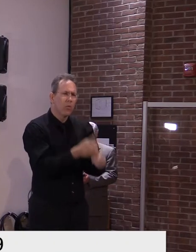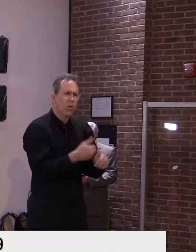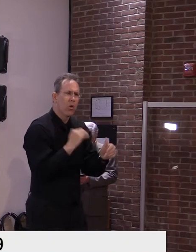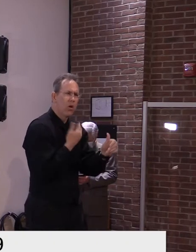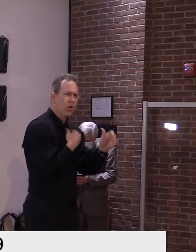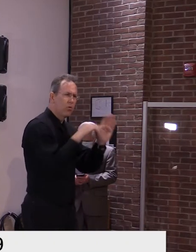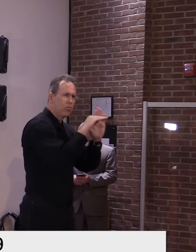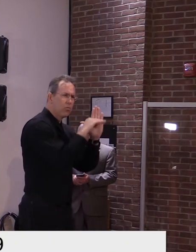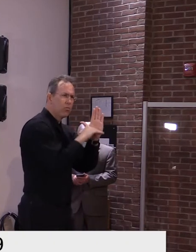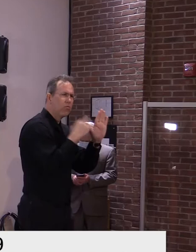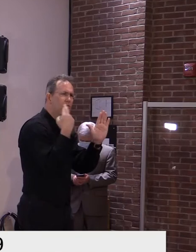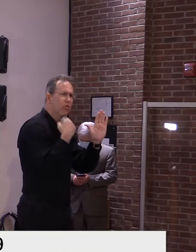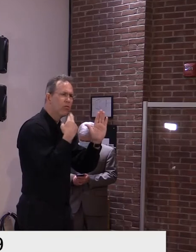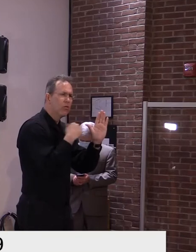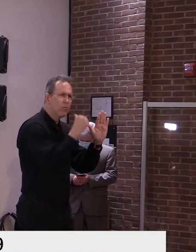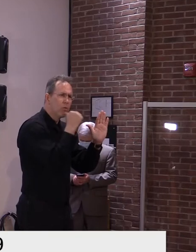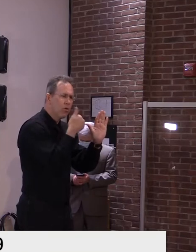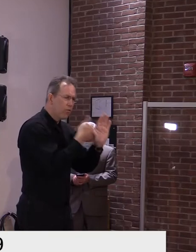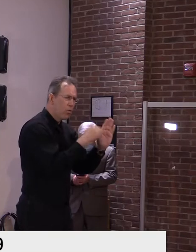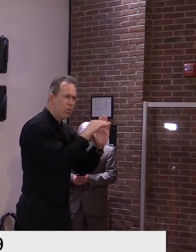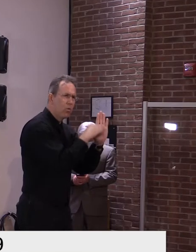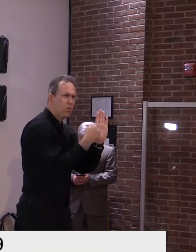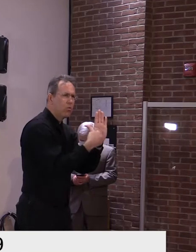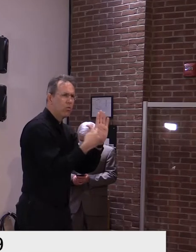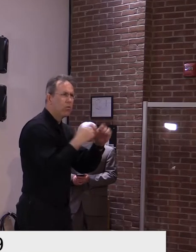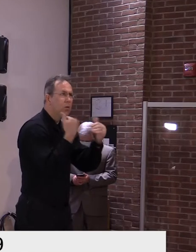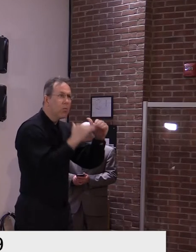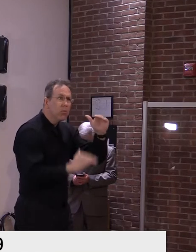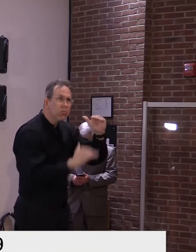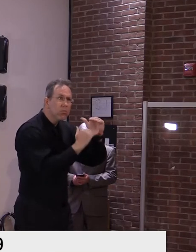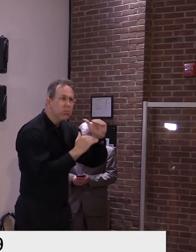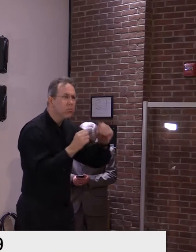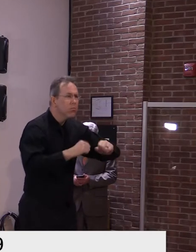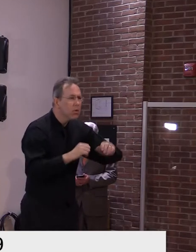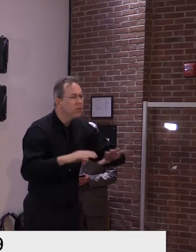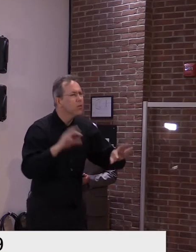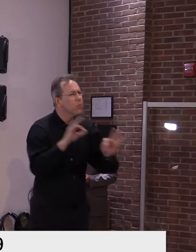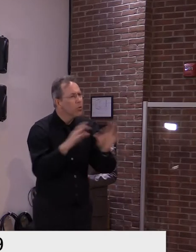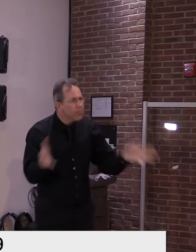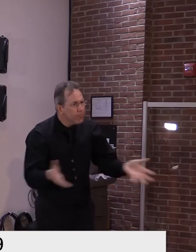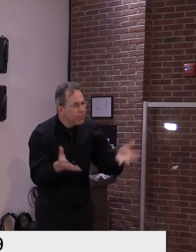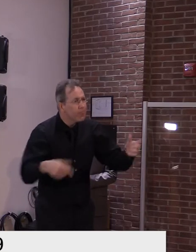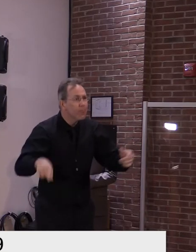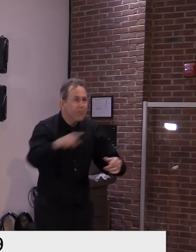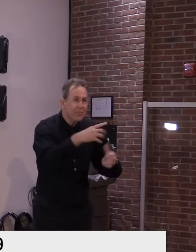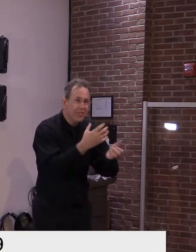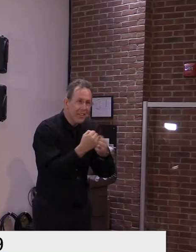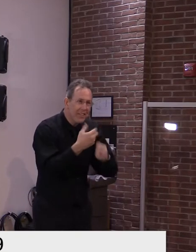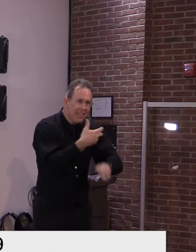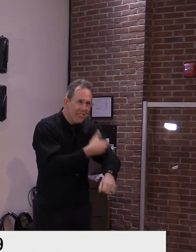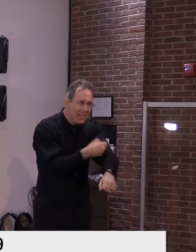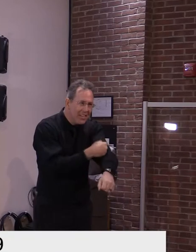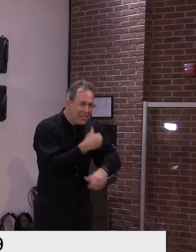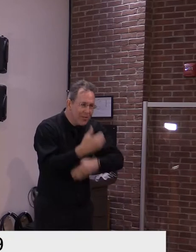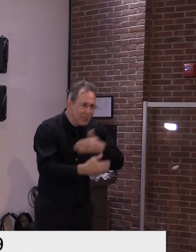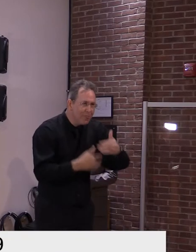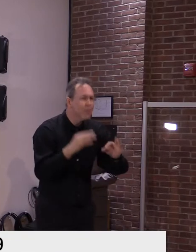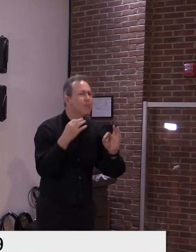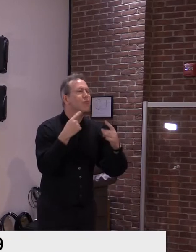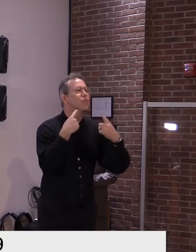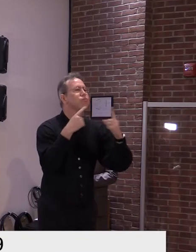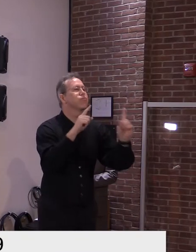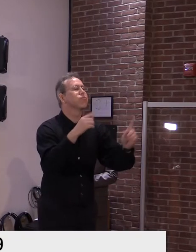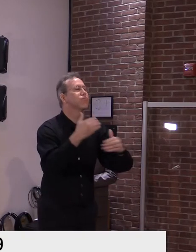So it's incumbent upon all of us individually to do the right thing for the right reasons, and to